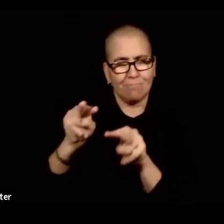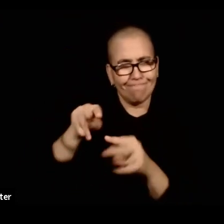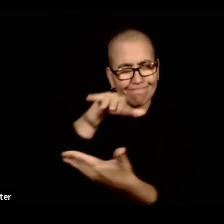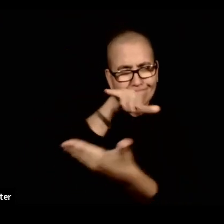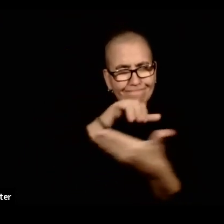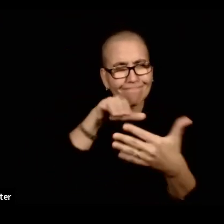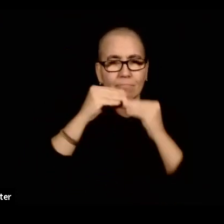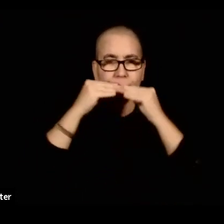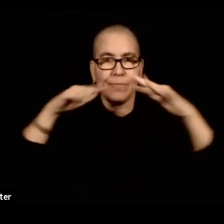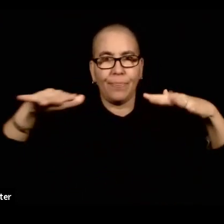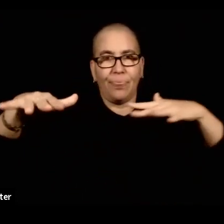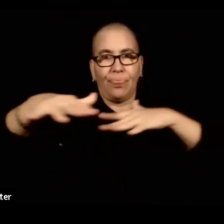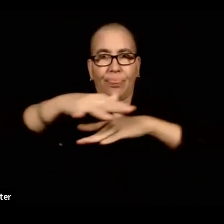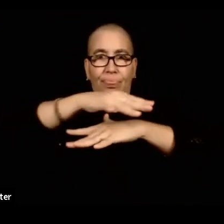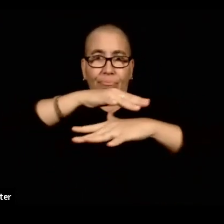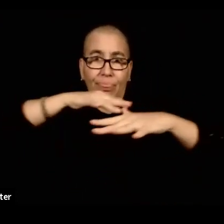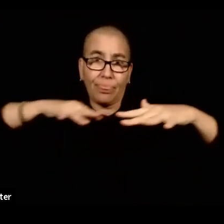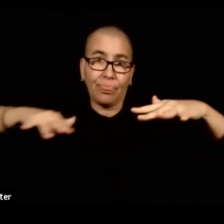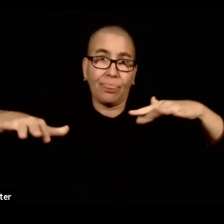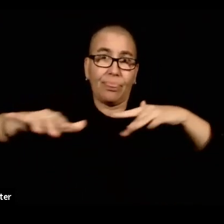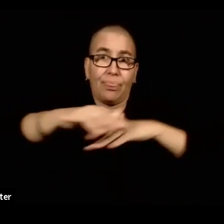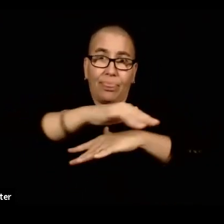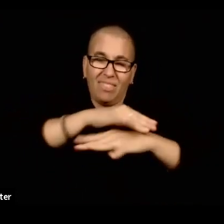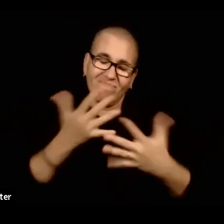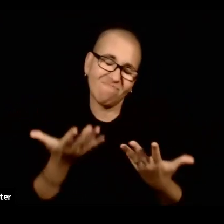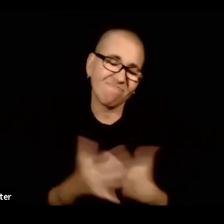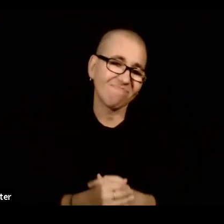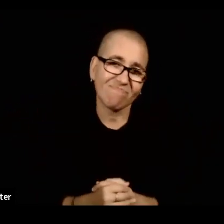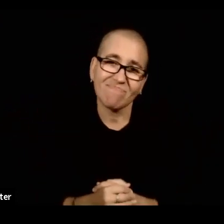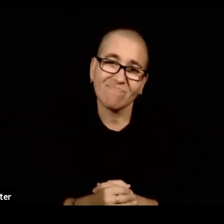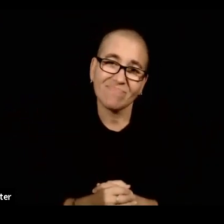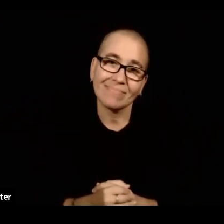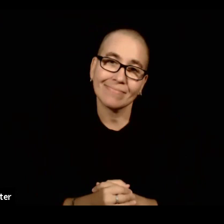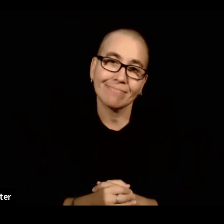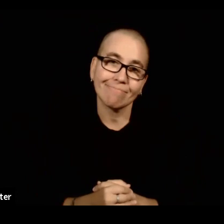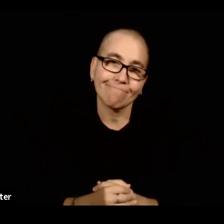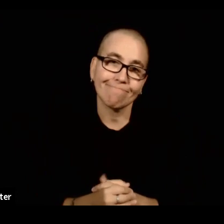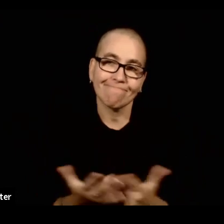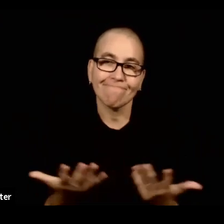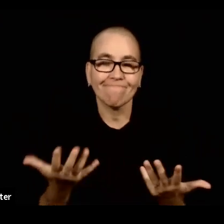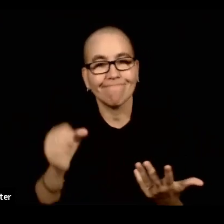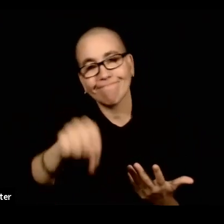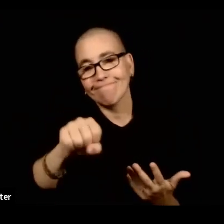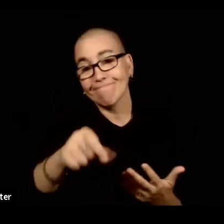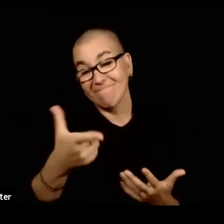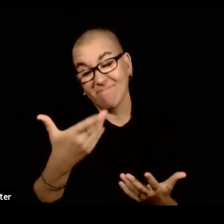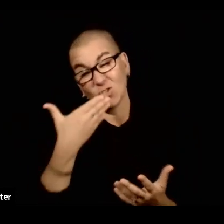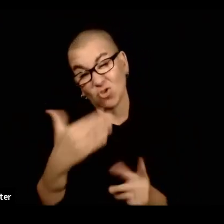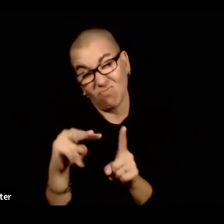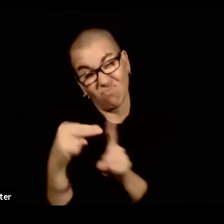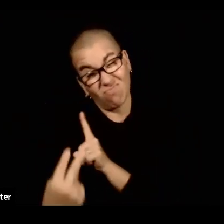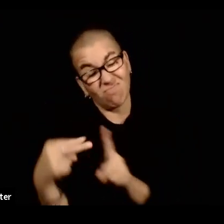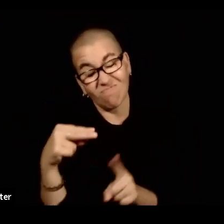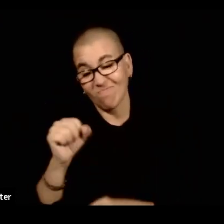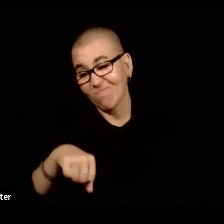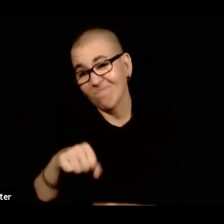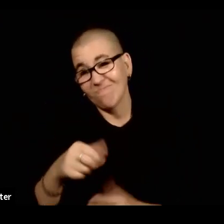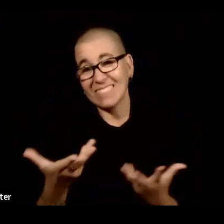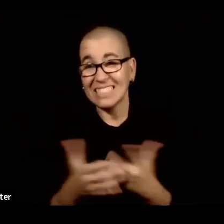we're there, there's different perspectives. I think those are all things that we were considering, and that